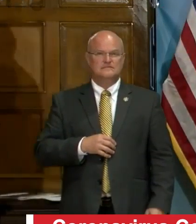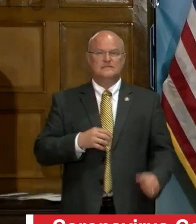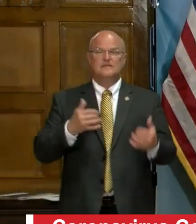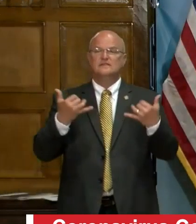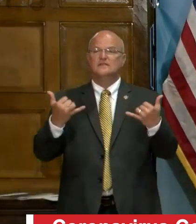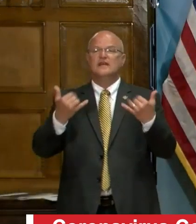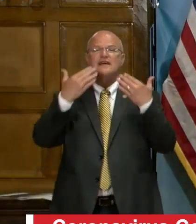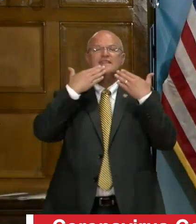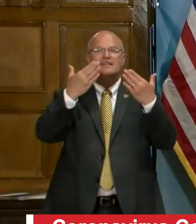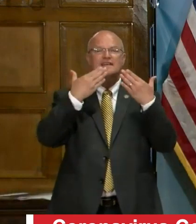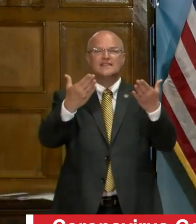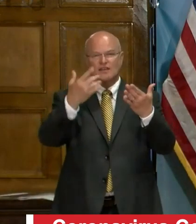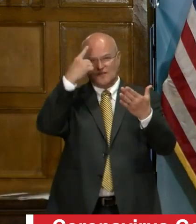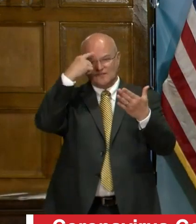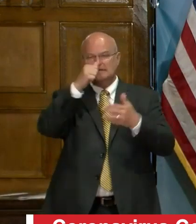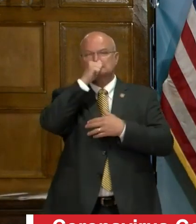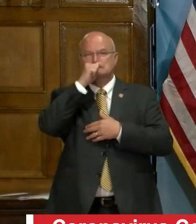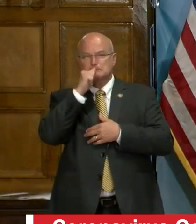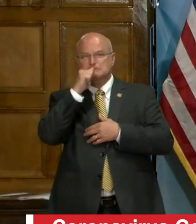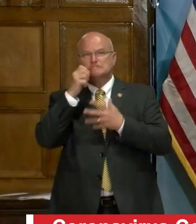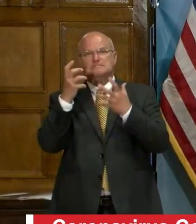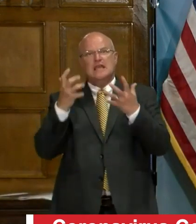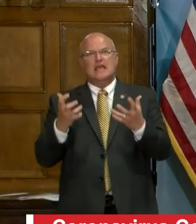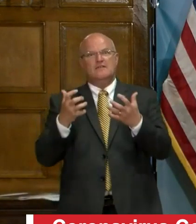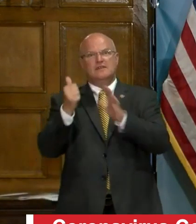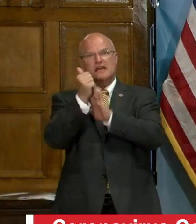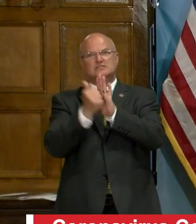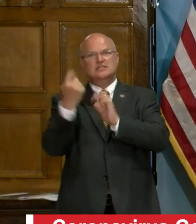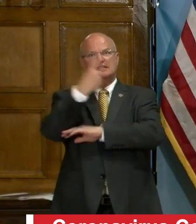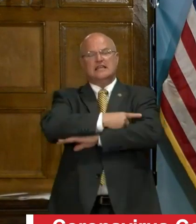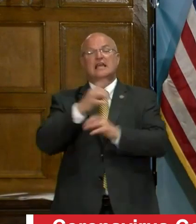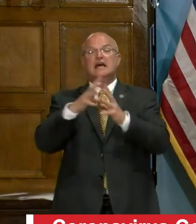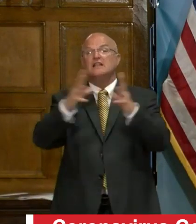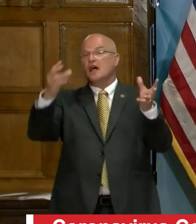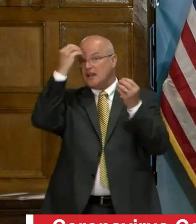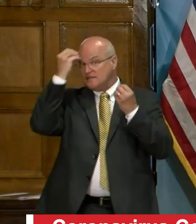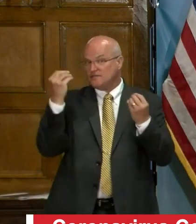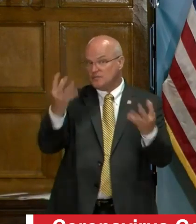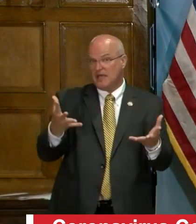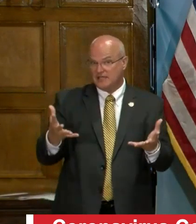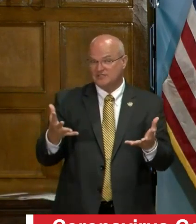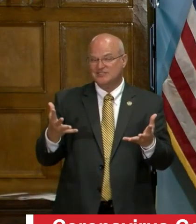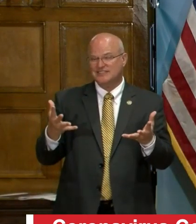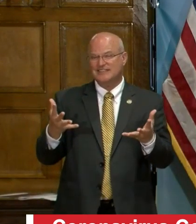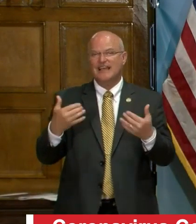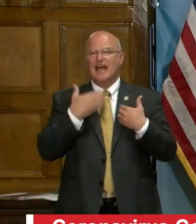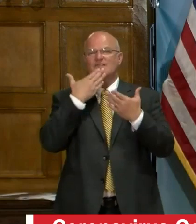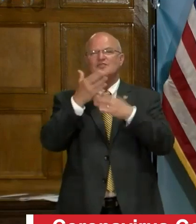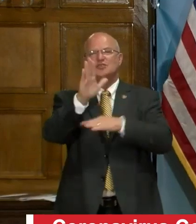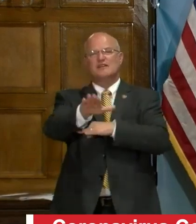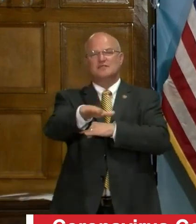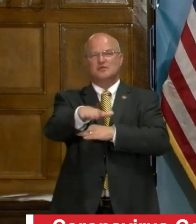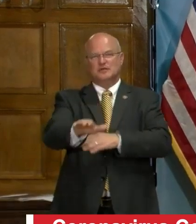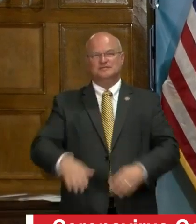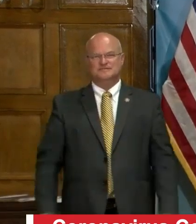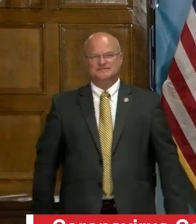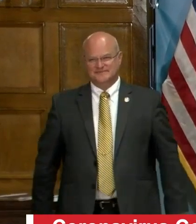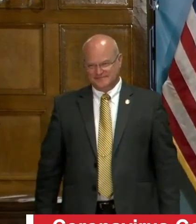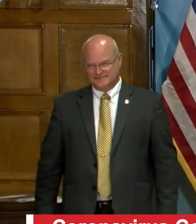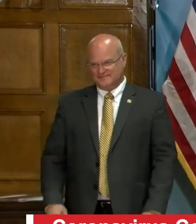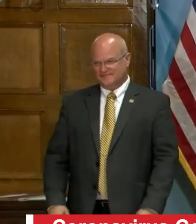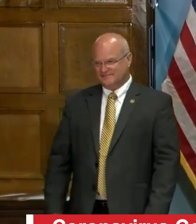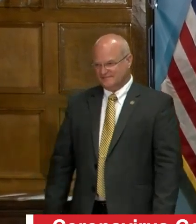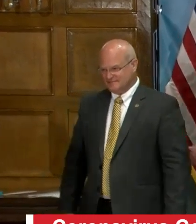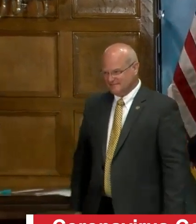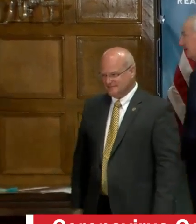With that, thank you all for enduring a very heavy agenda day with a lot of information. Have a good afternoon. So